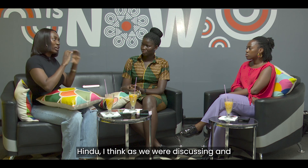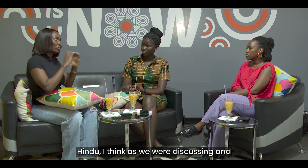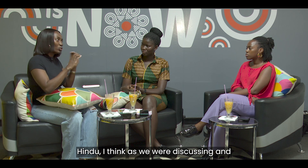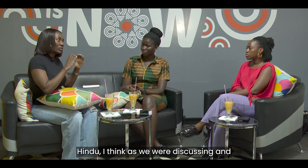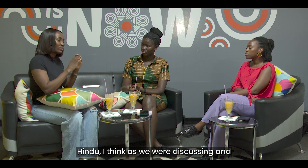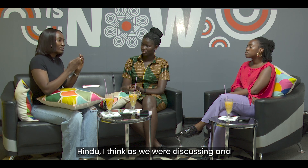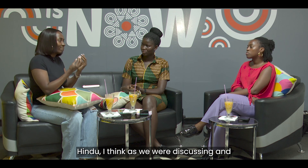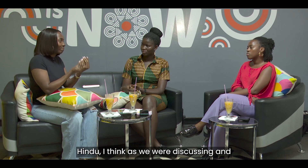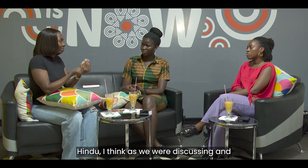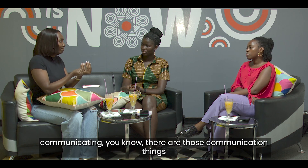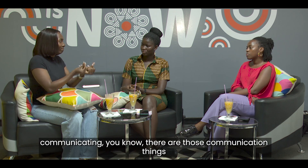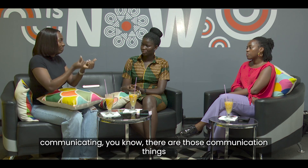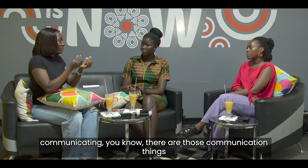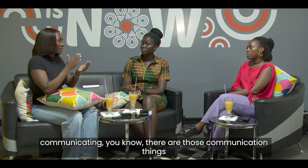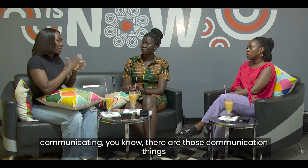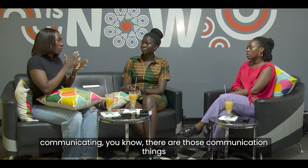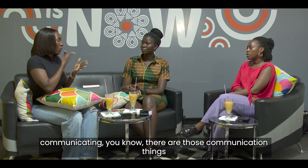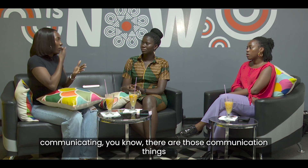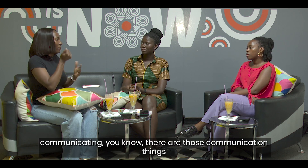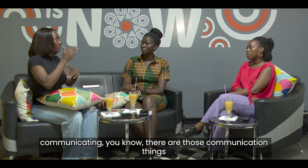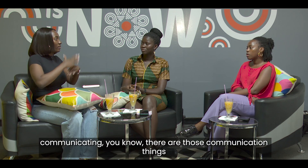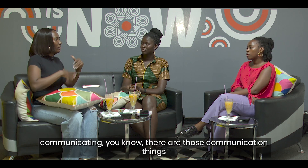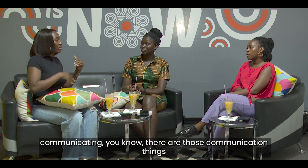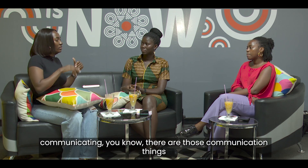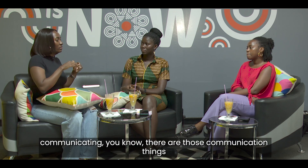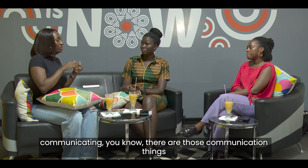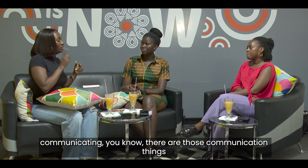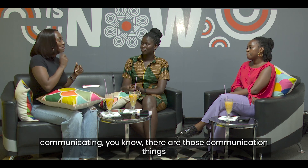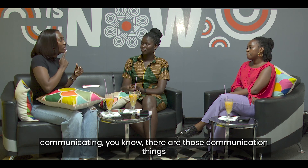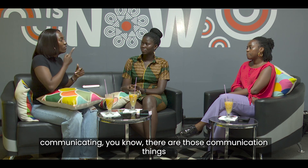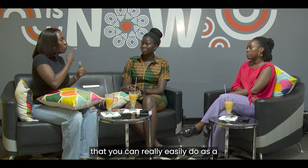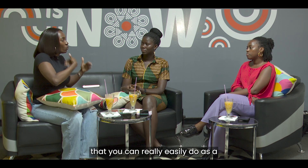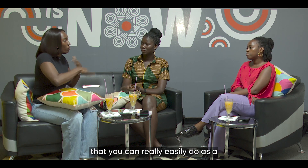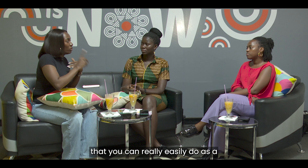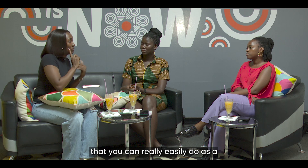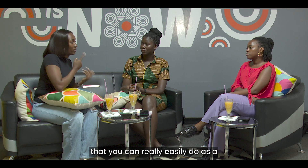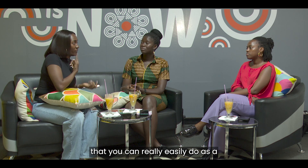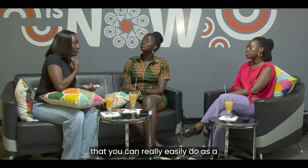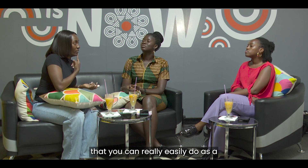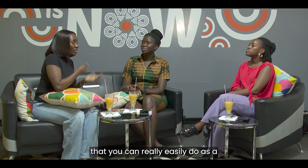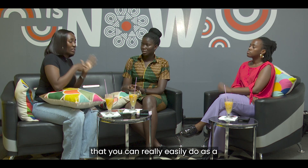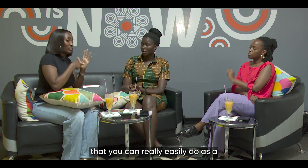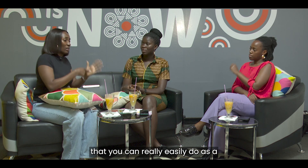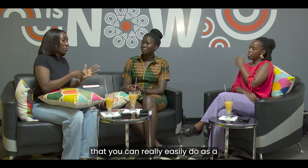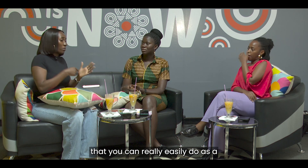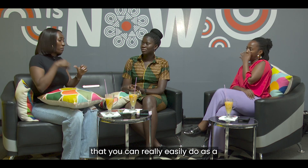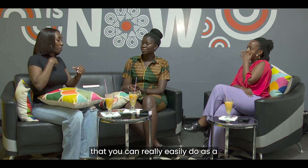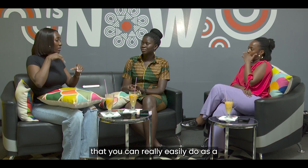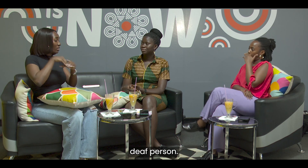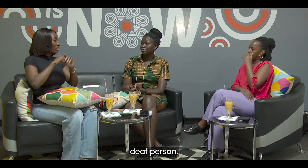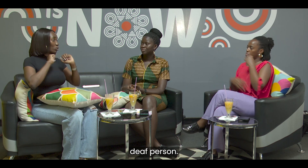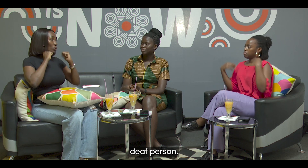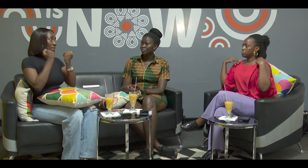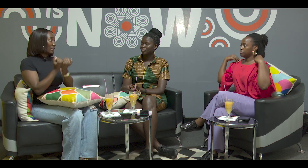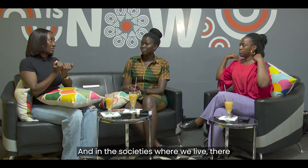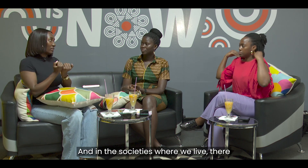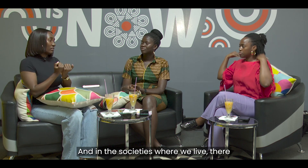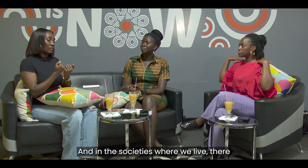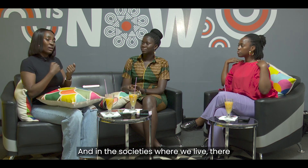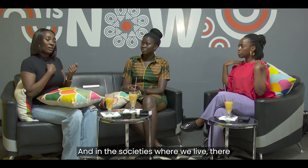discussing and communicating, there are those communication things that you can really easily do as a deaf person. Yeah. And in the